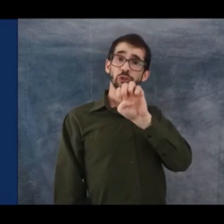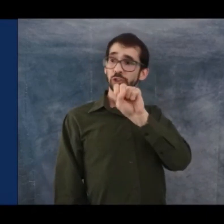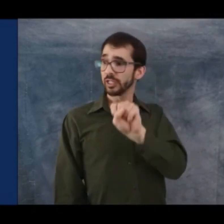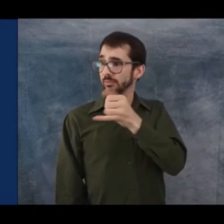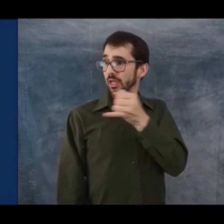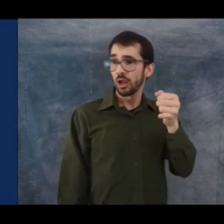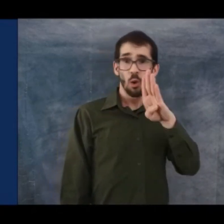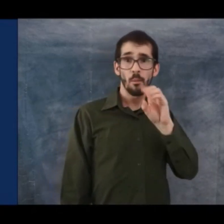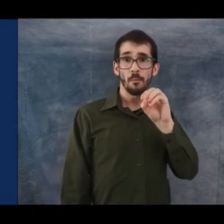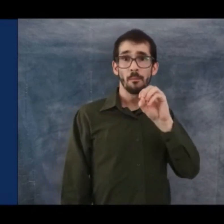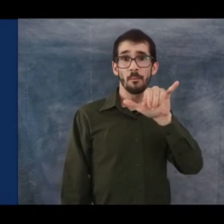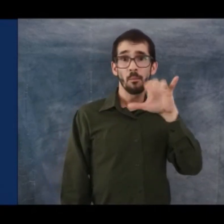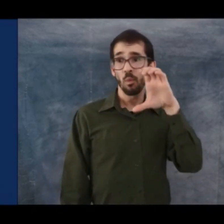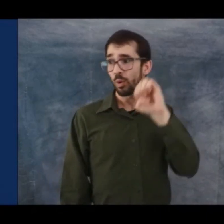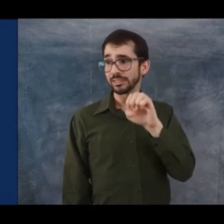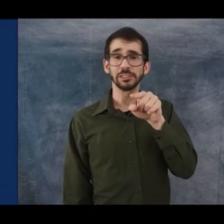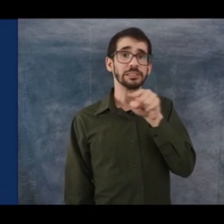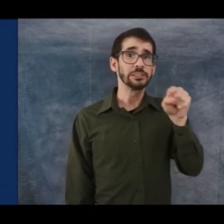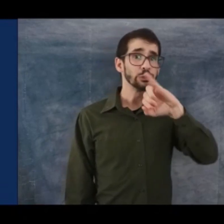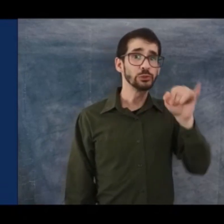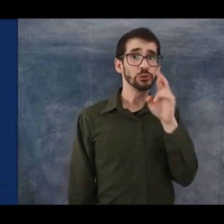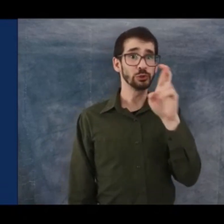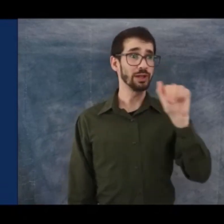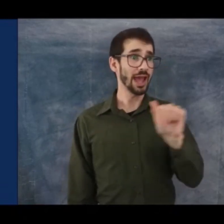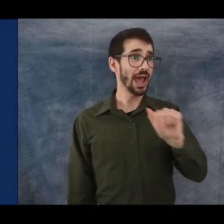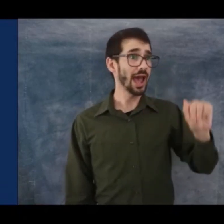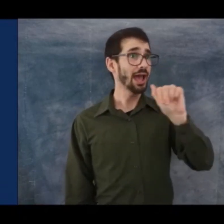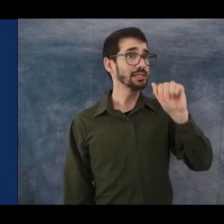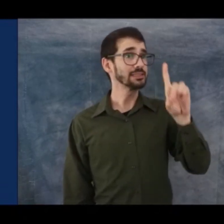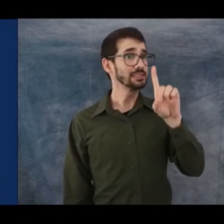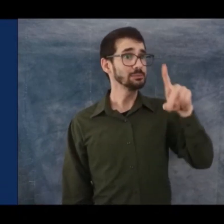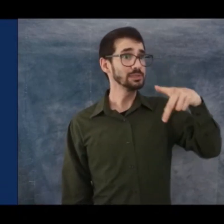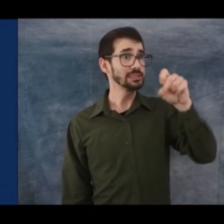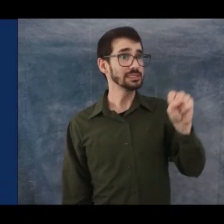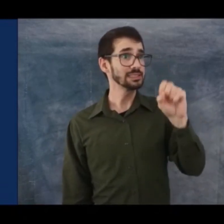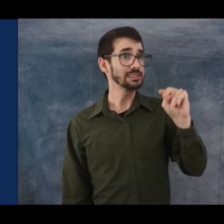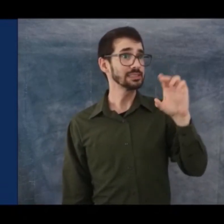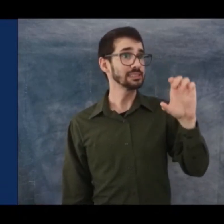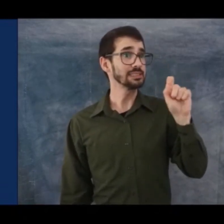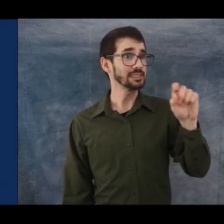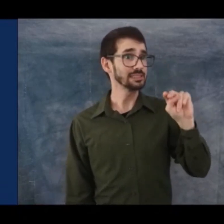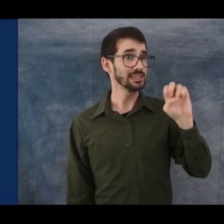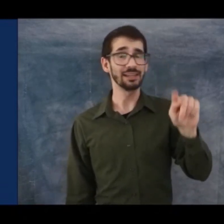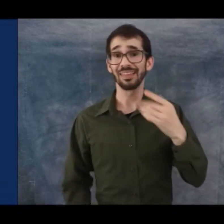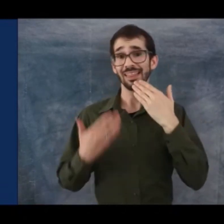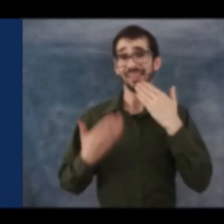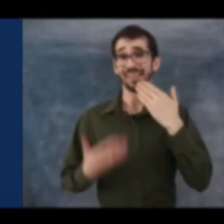james_Boyce-Jr@dpsnc.net. Thank you, good luck on preparing for your exams, and go Falcons!